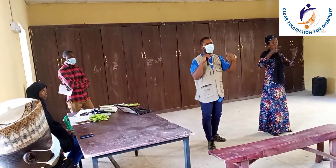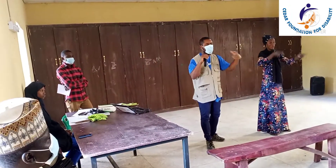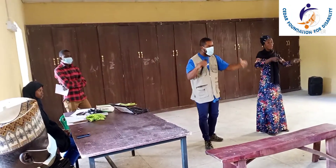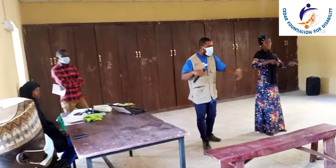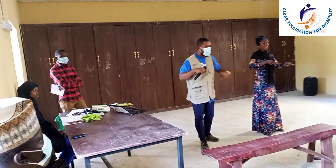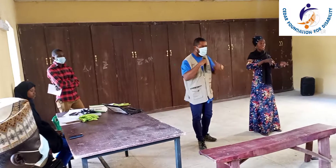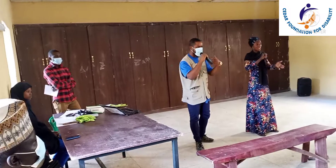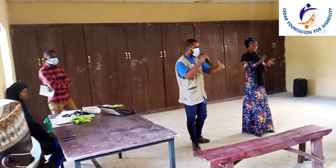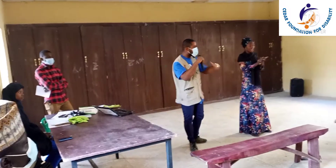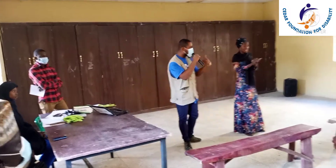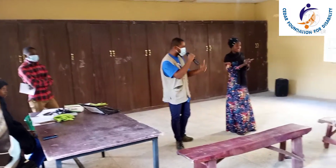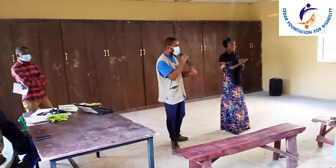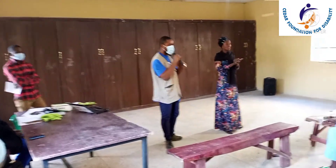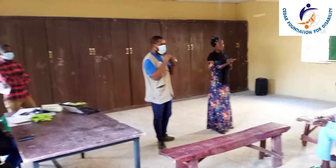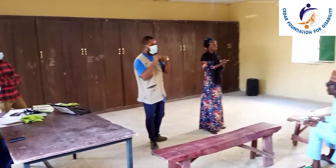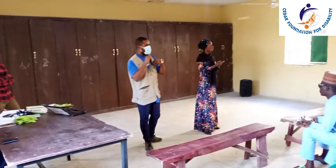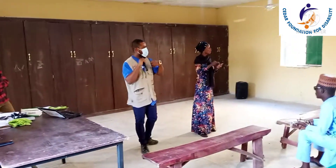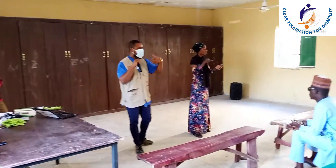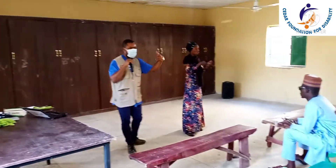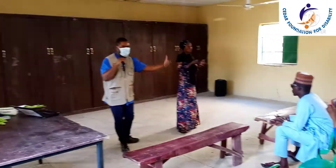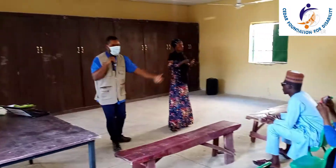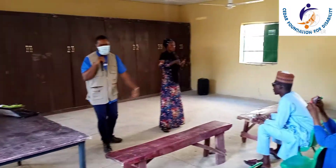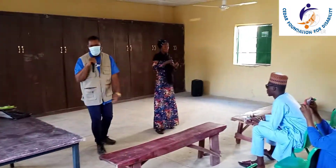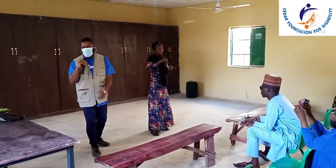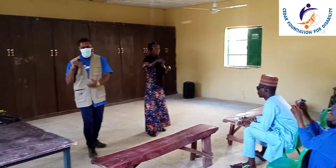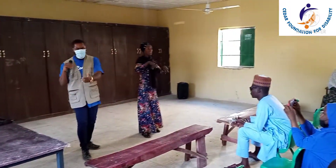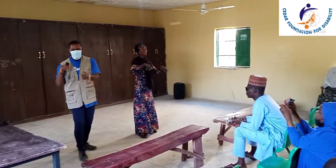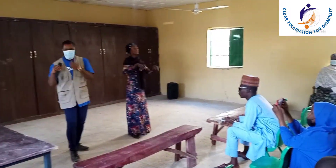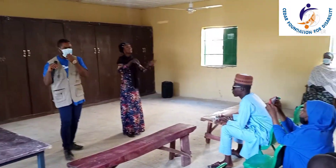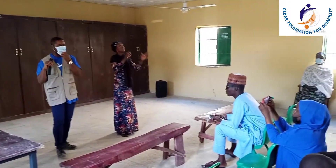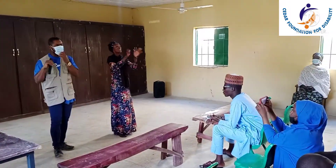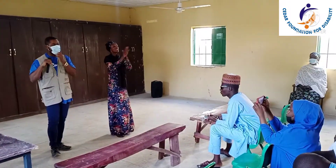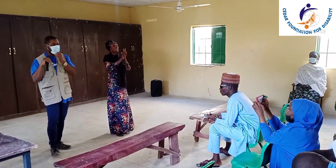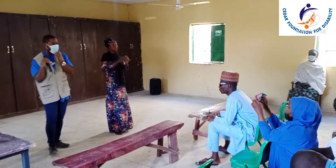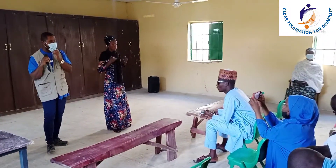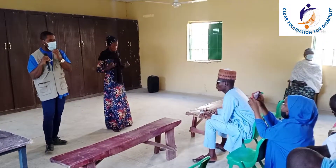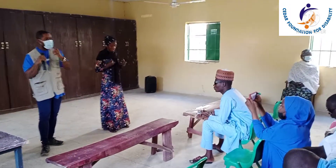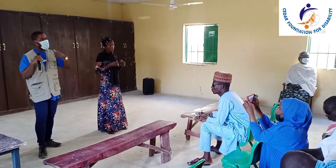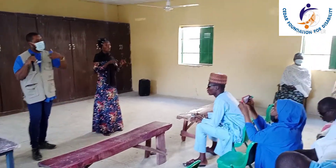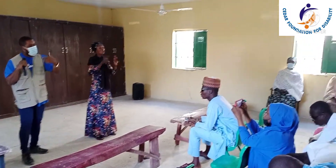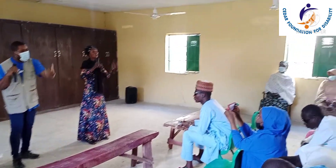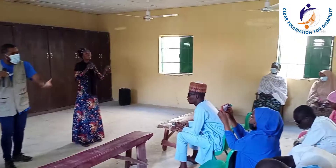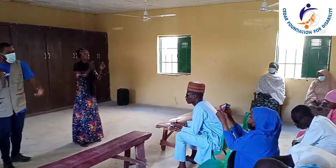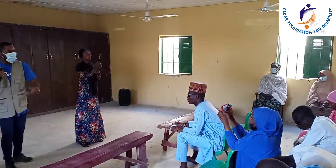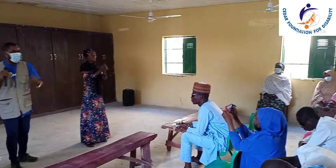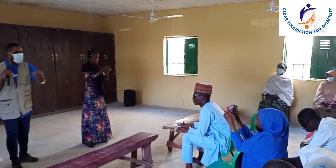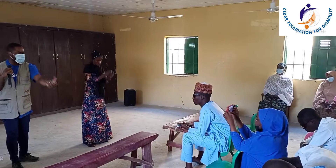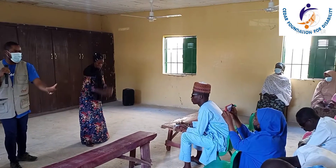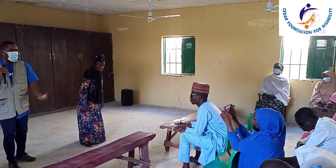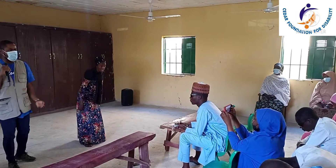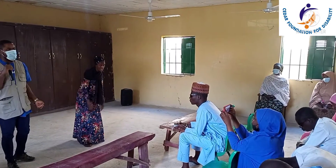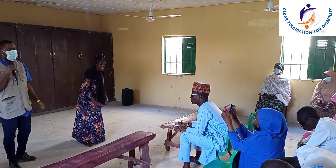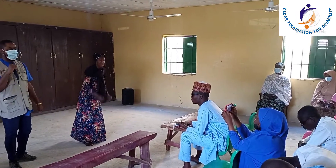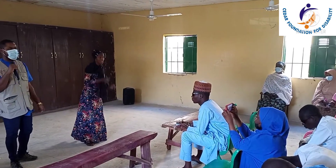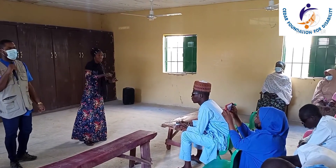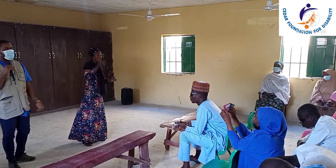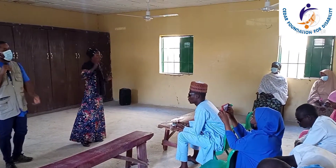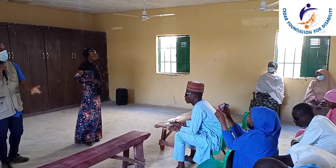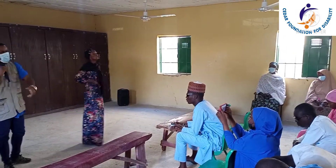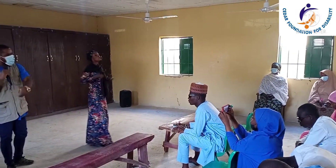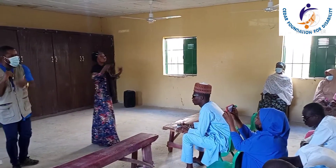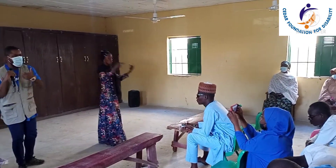disability to move in with his wheelchair without the need of support saying, please help me, to move in, access the water